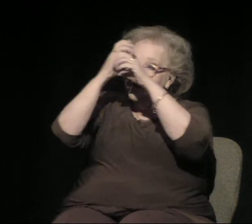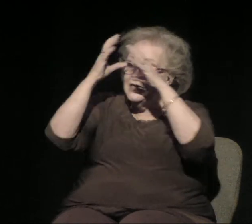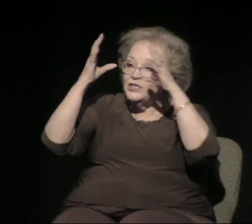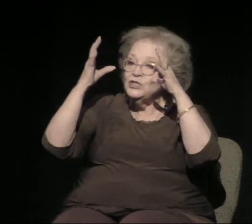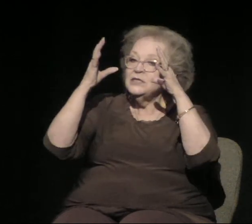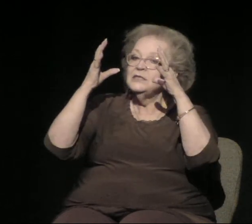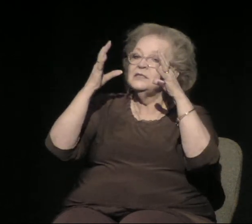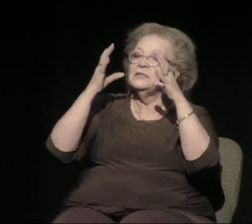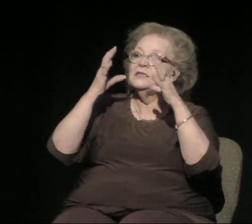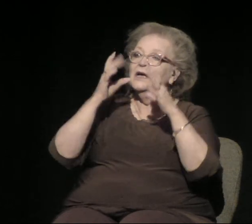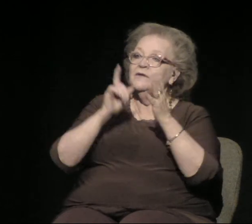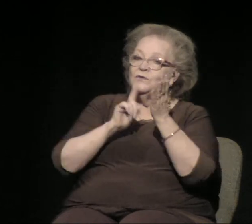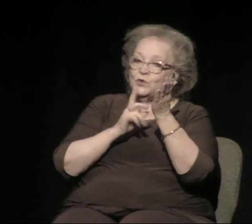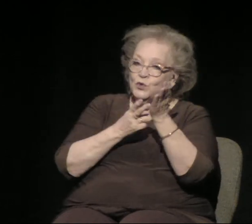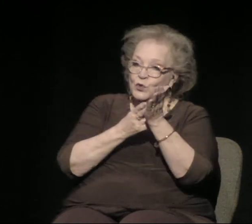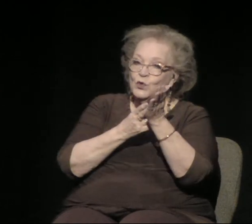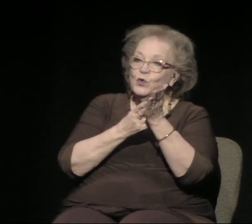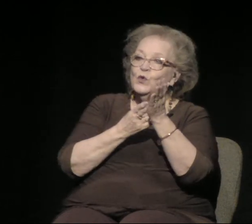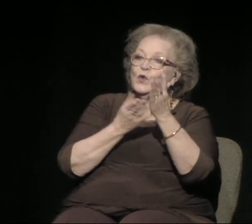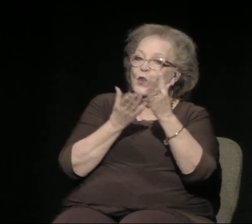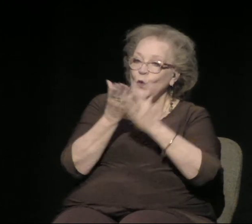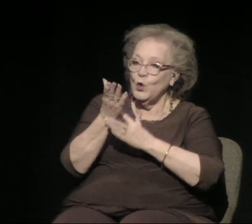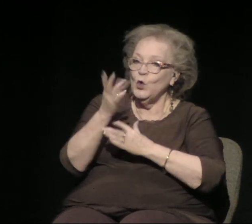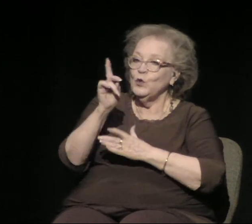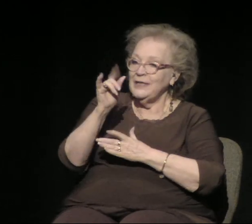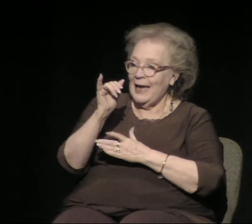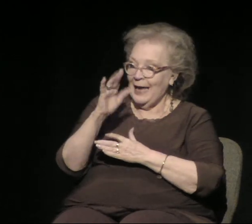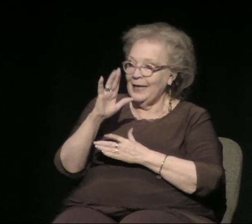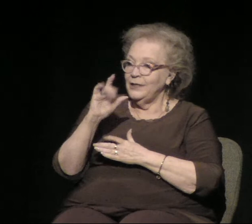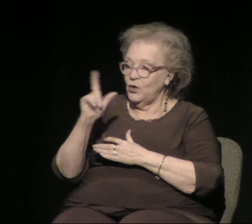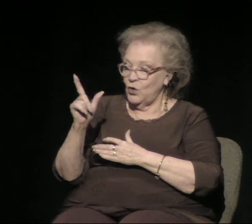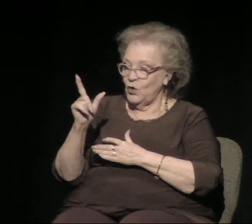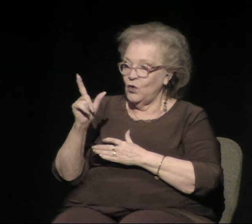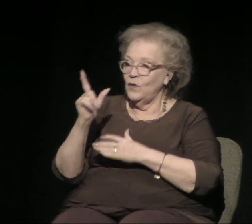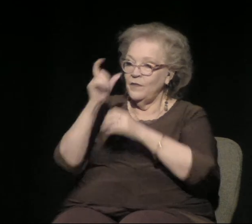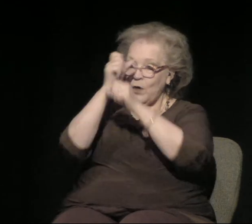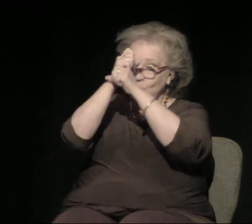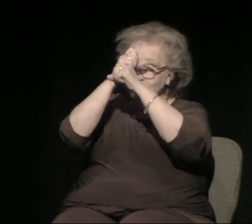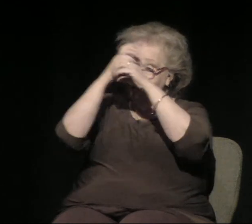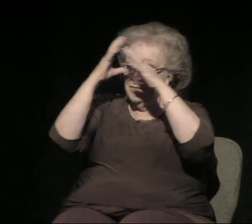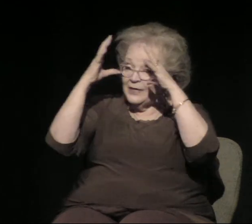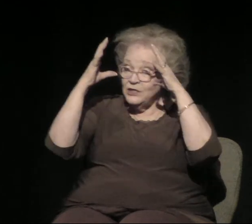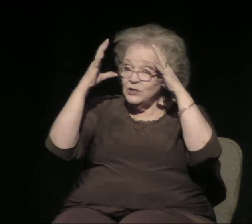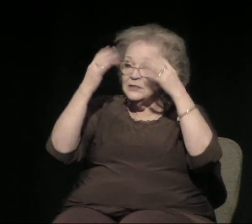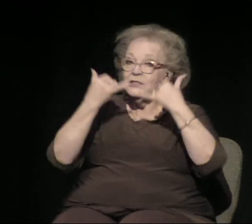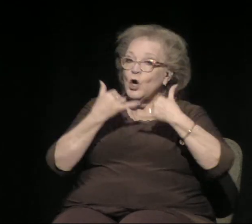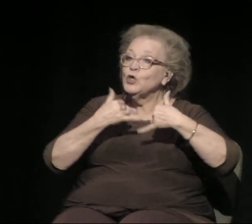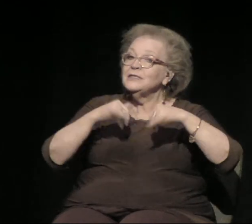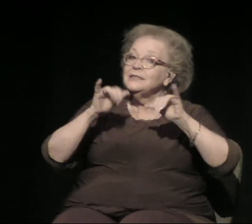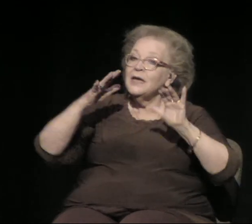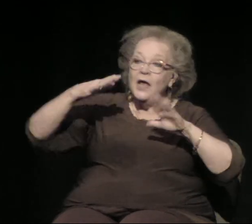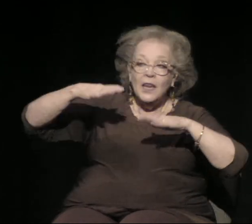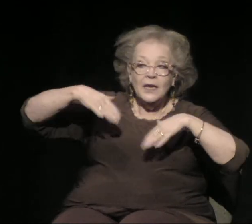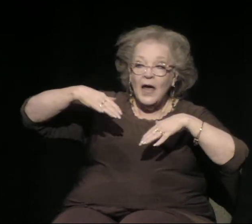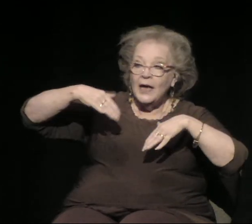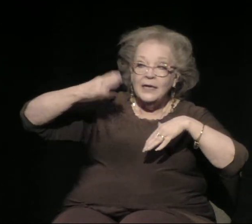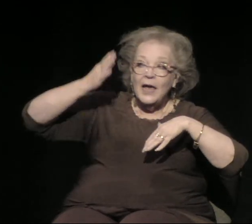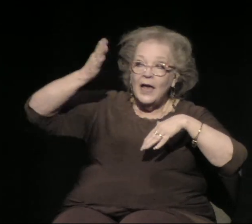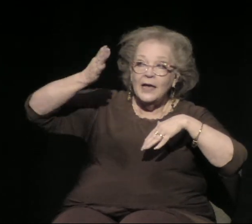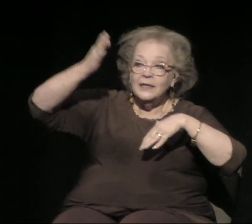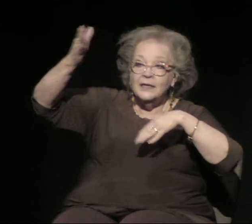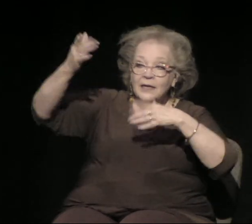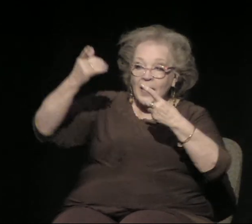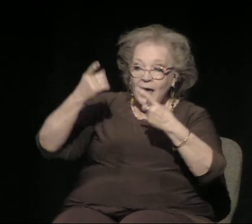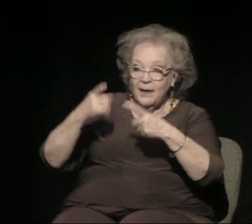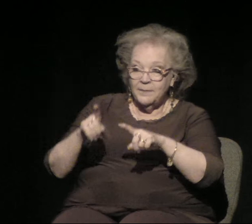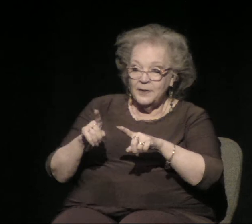to and through Daniel. Some of those visions are still yet to be fulfilled. And some of